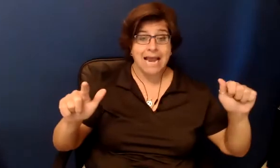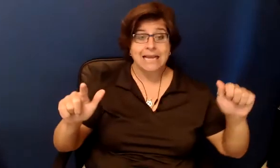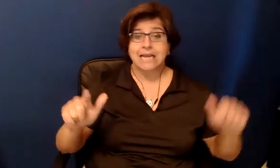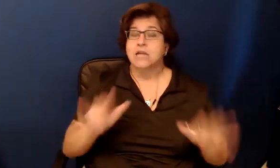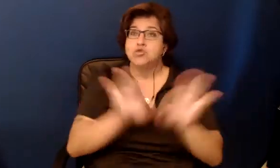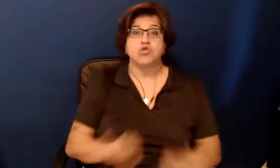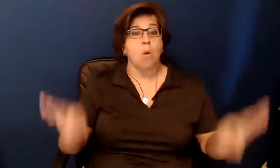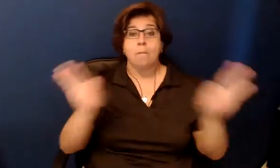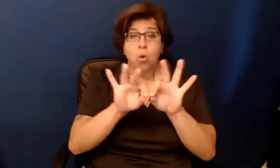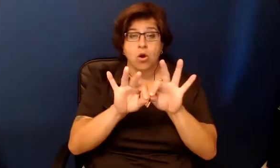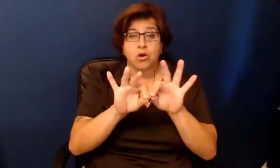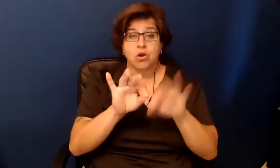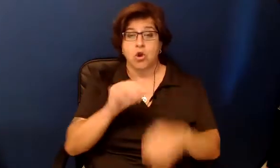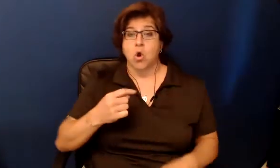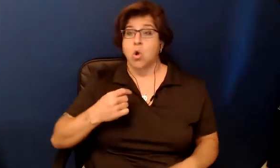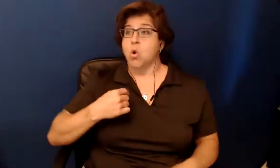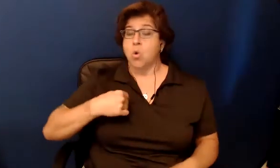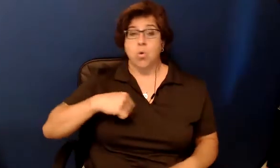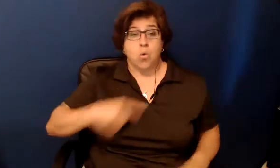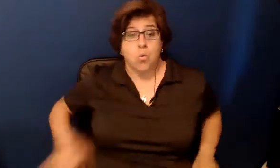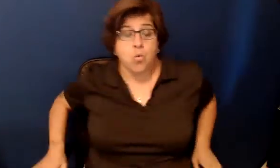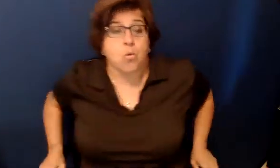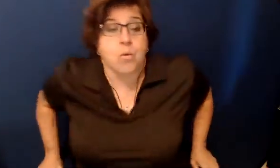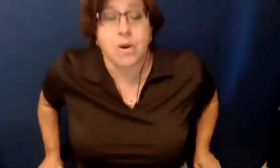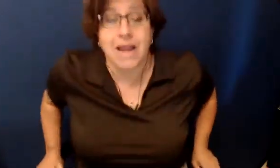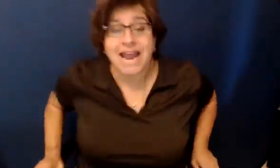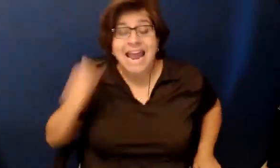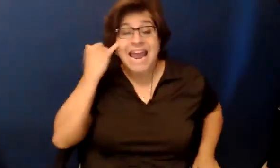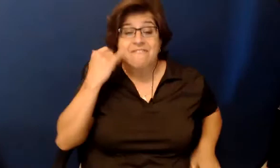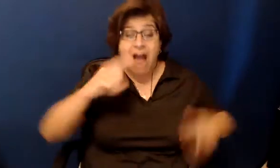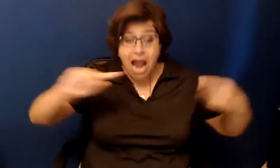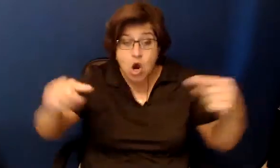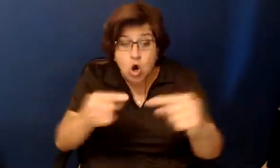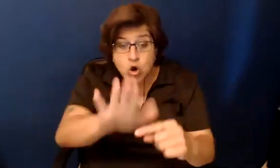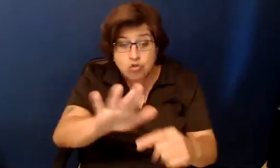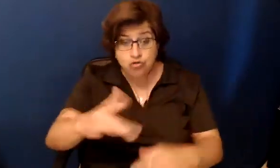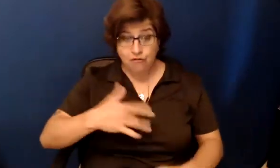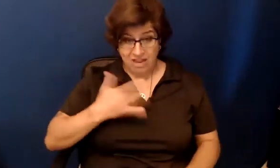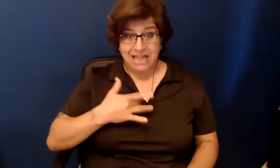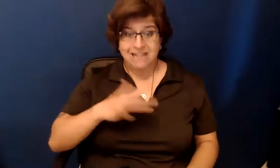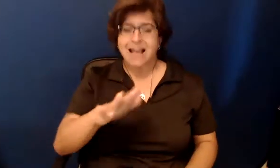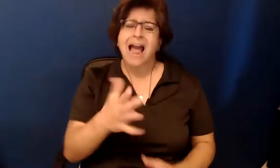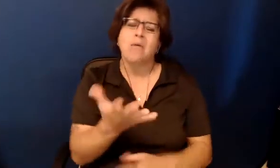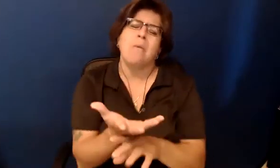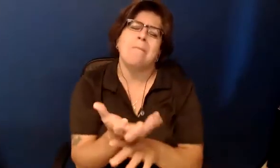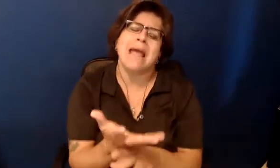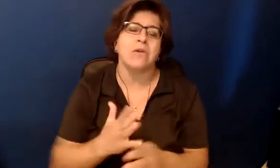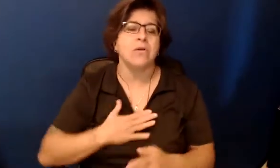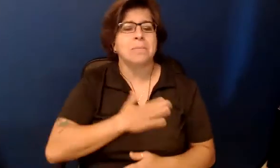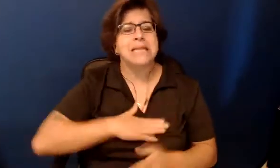for Al-Anon and alcoholics alike is so important. We have a way to go. If I hurt your feelings, I will beg